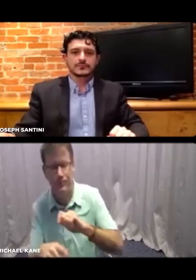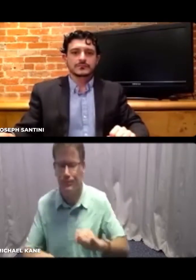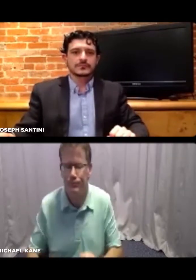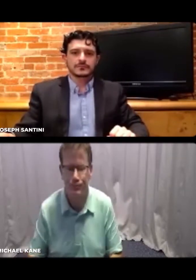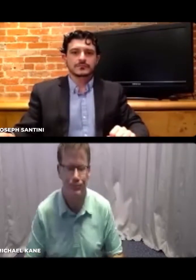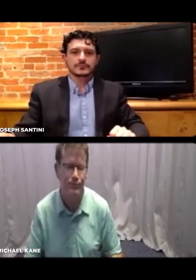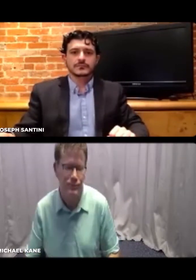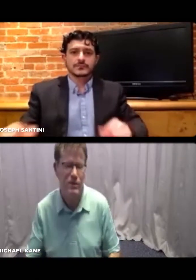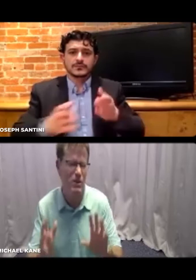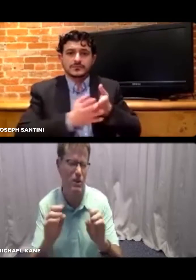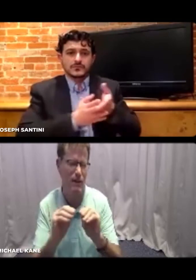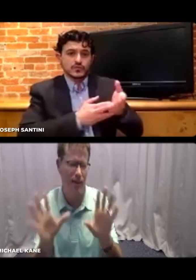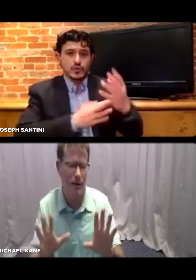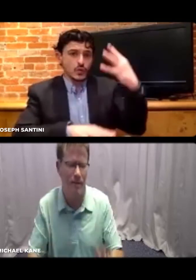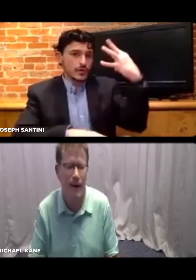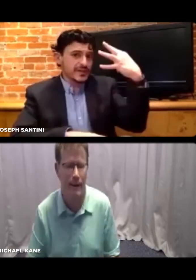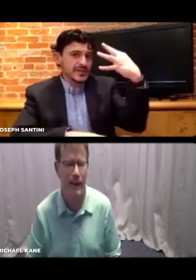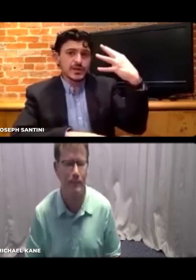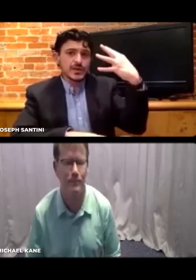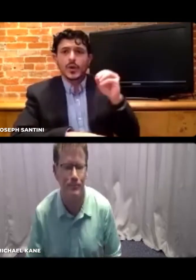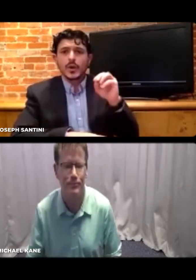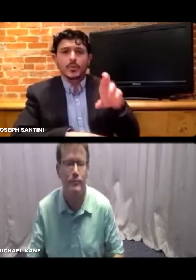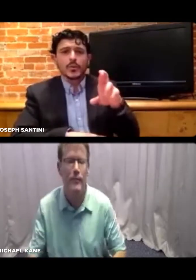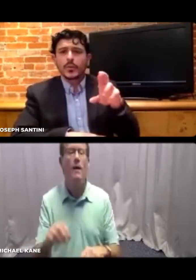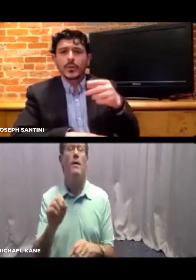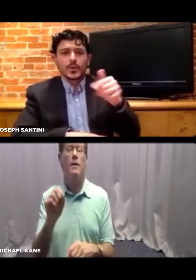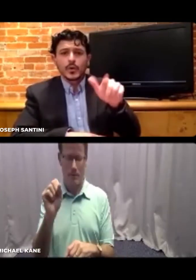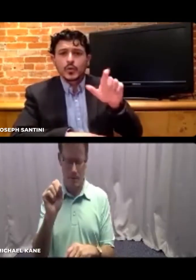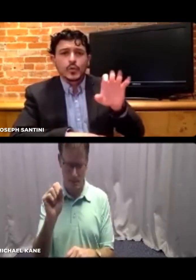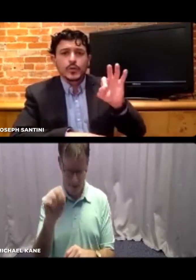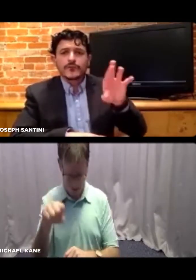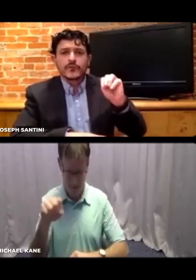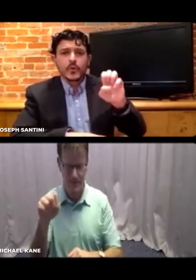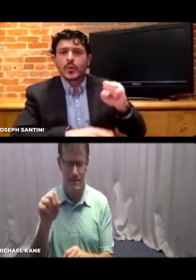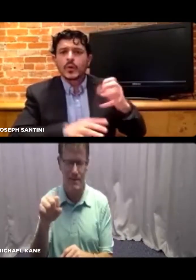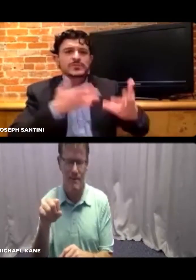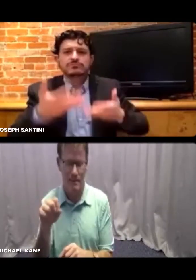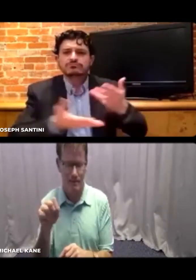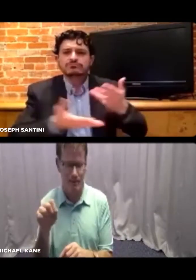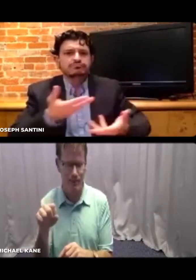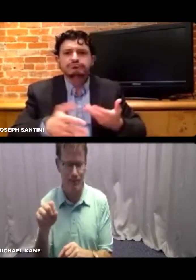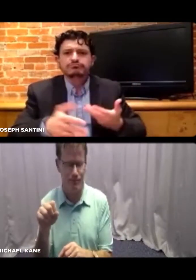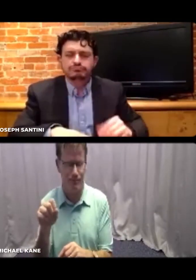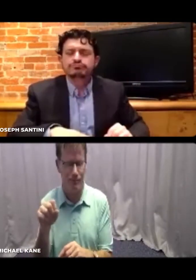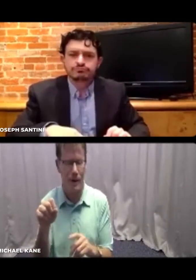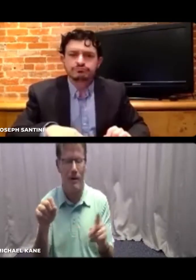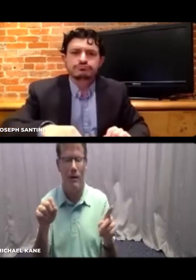Is that like through video cam, or what type of format does that course take?